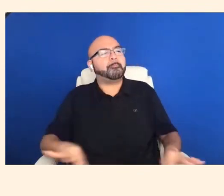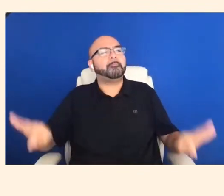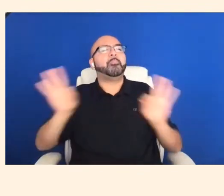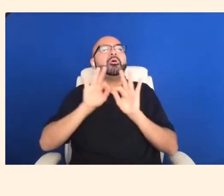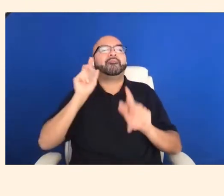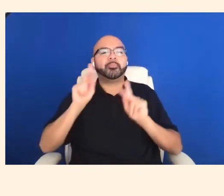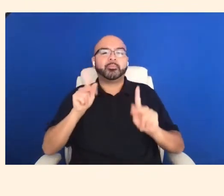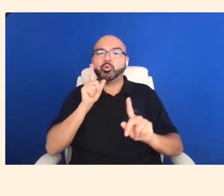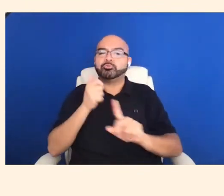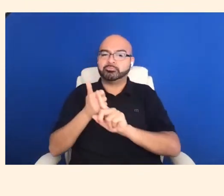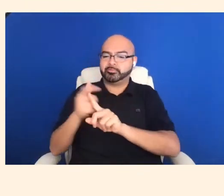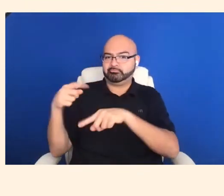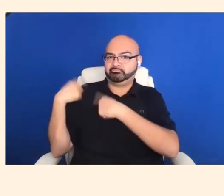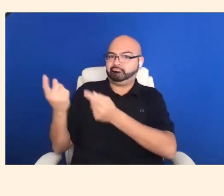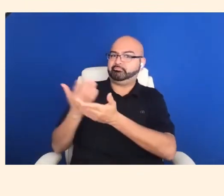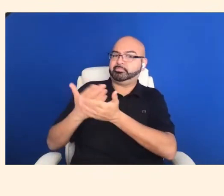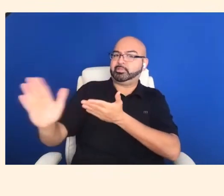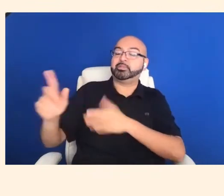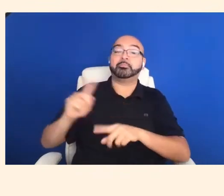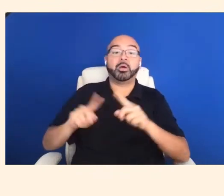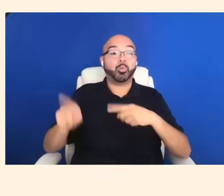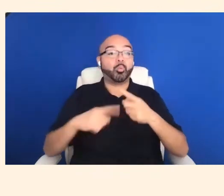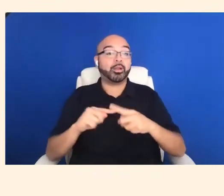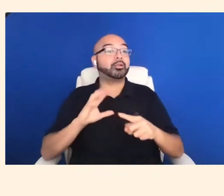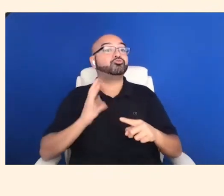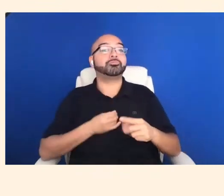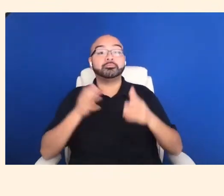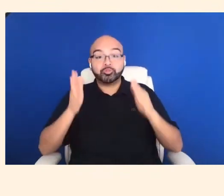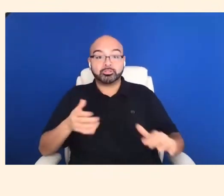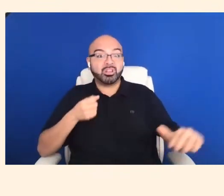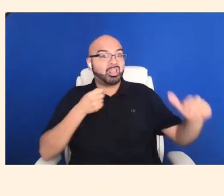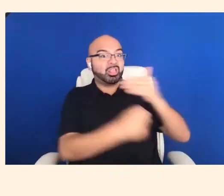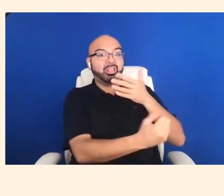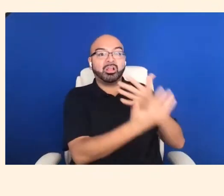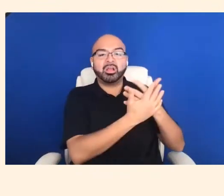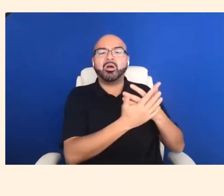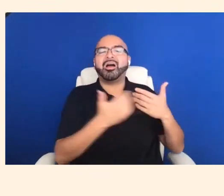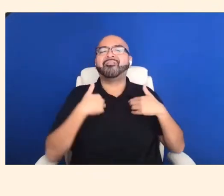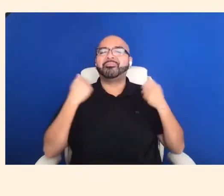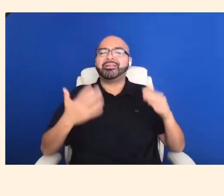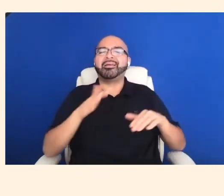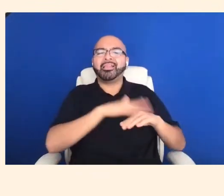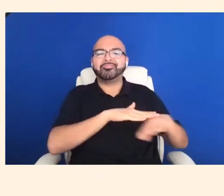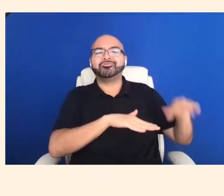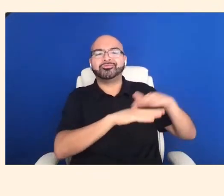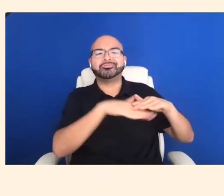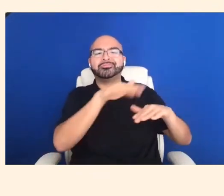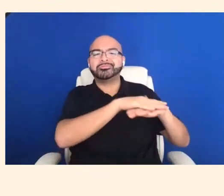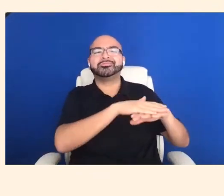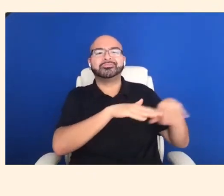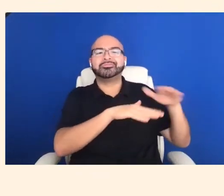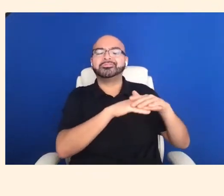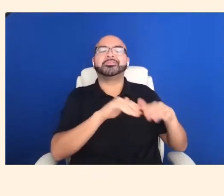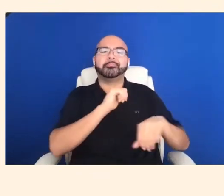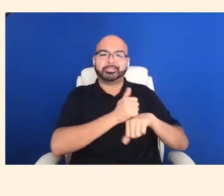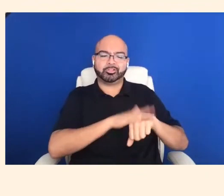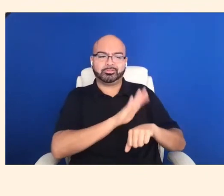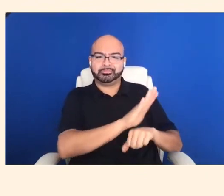as a trans individual specifically, I mean, there's just so many layers based on the intersection of those people's identities.